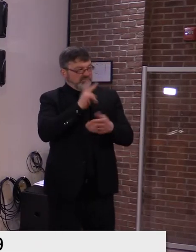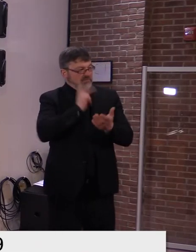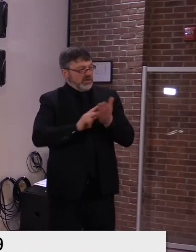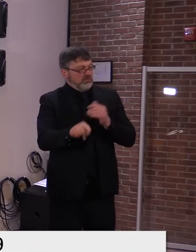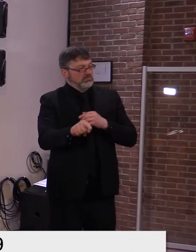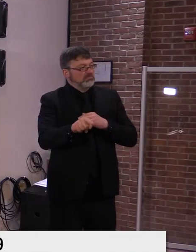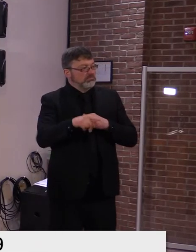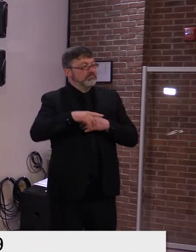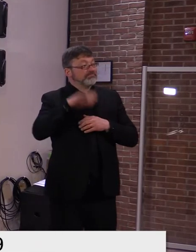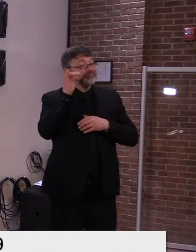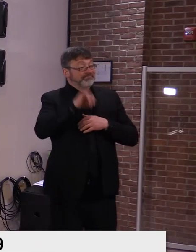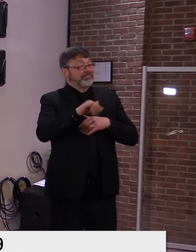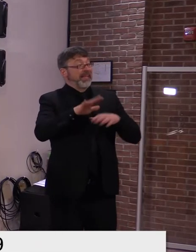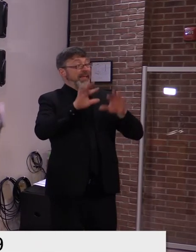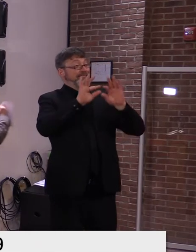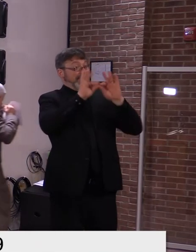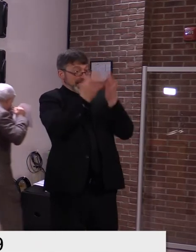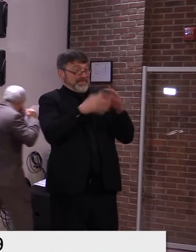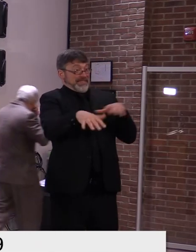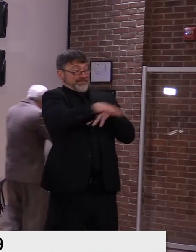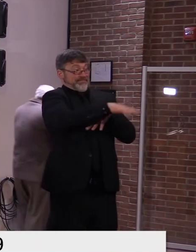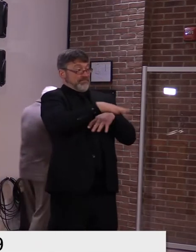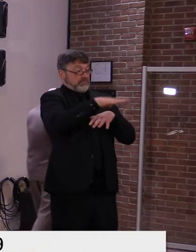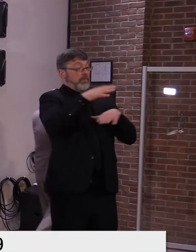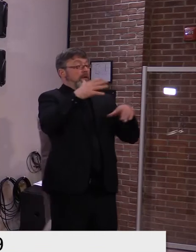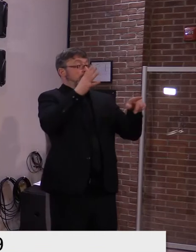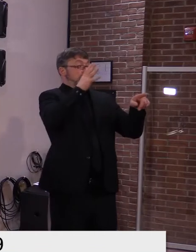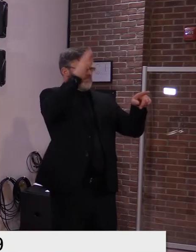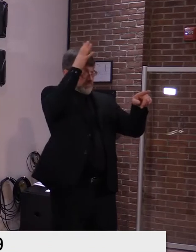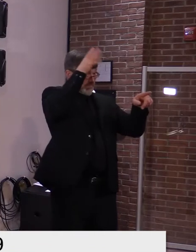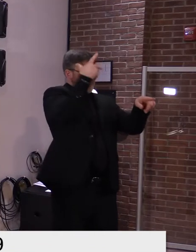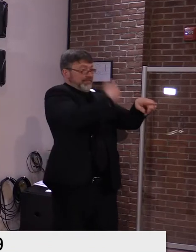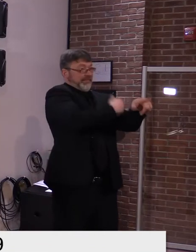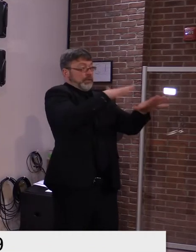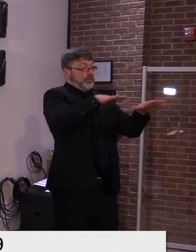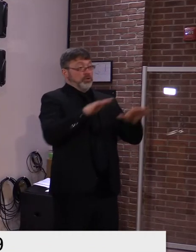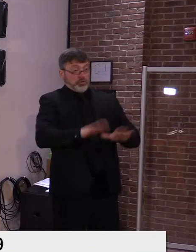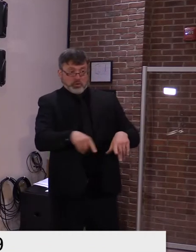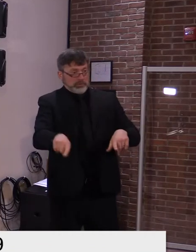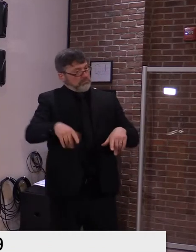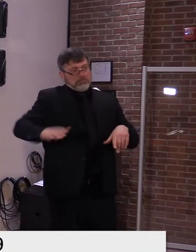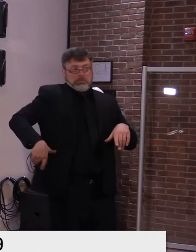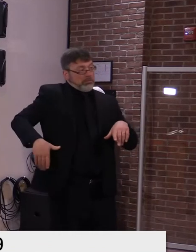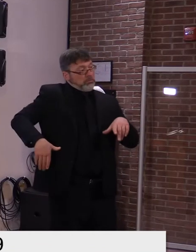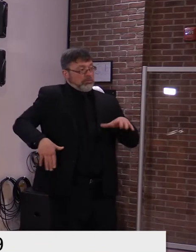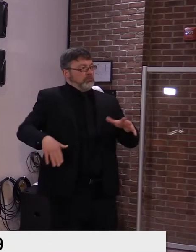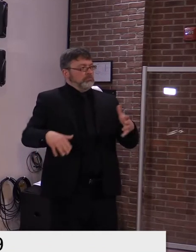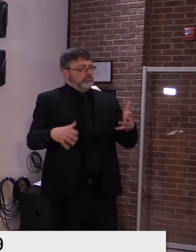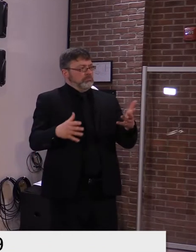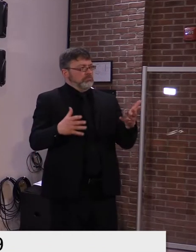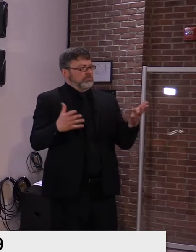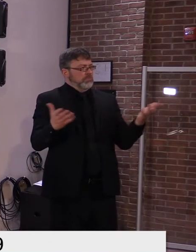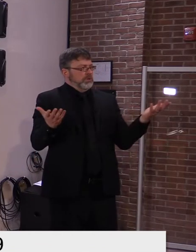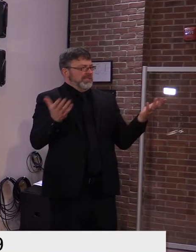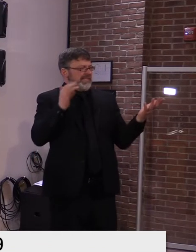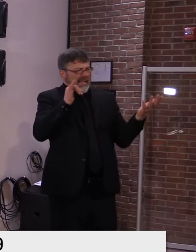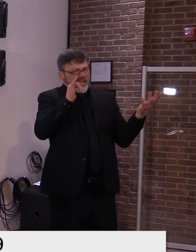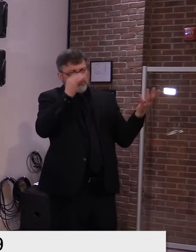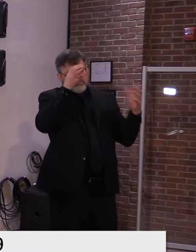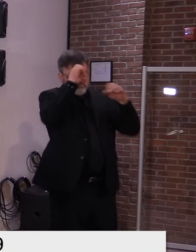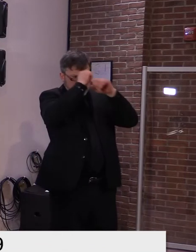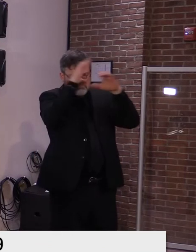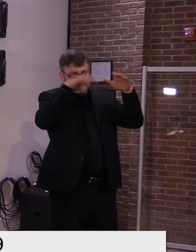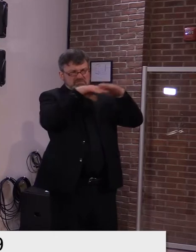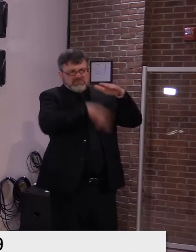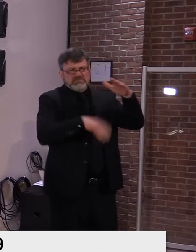there are a couple of adults in the house and a couple of children, and the adults have been vaccinated, but the children who are 16 or younger have not been because they have